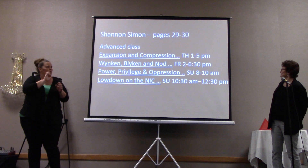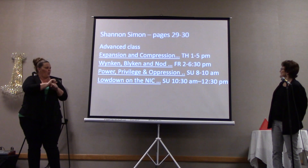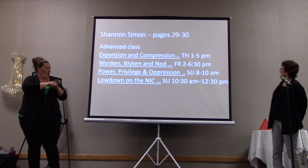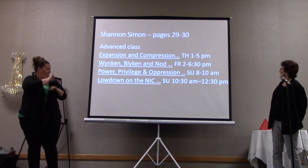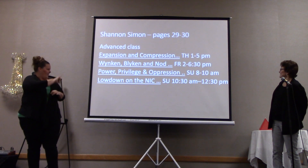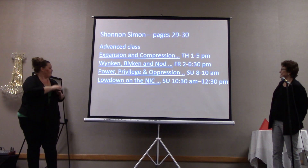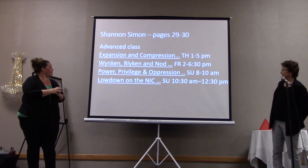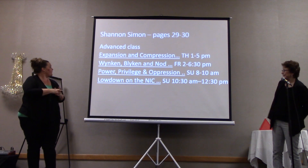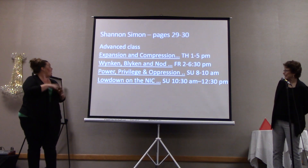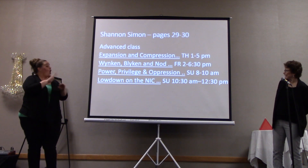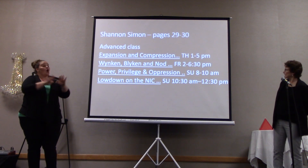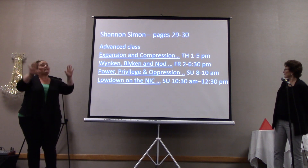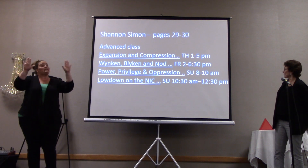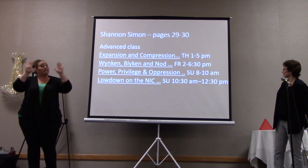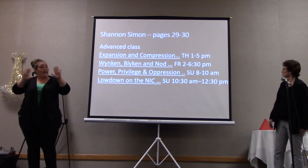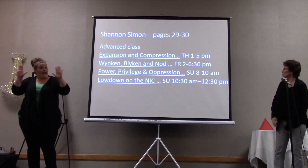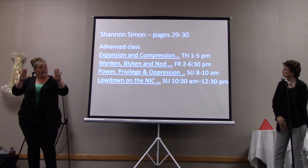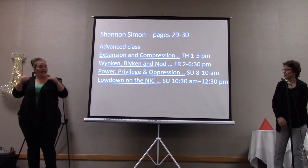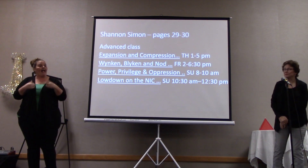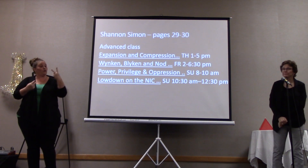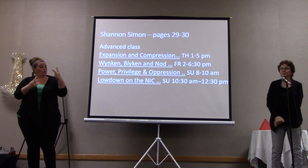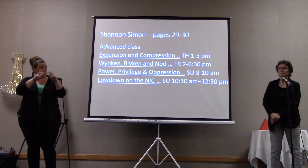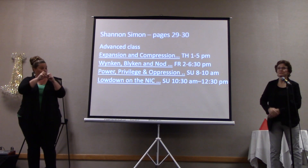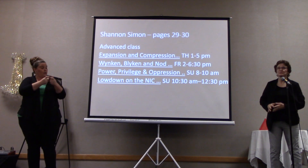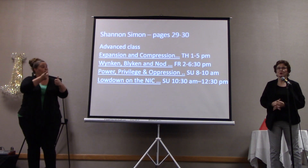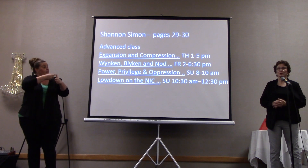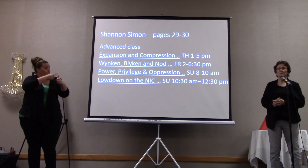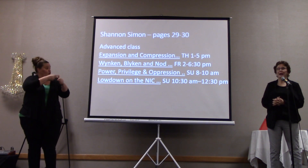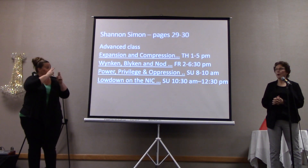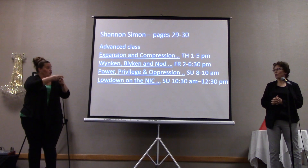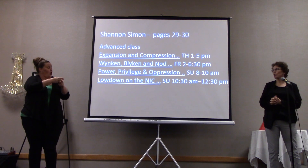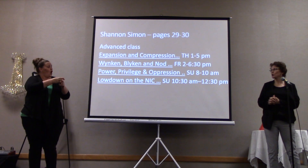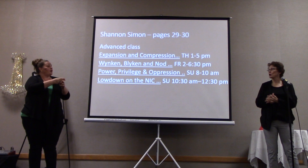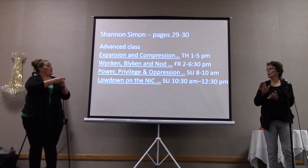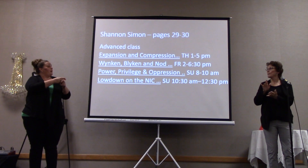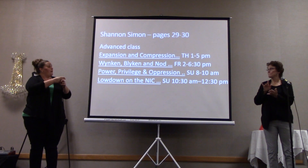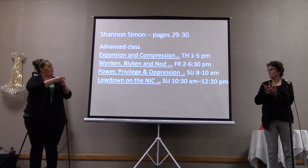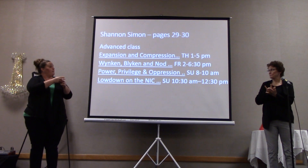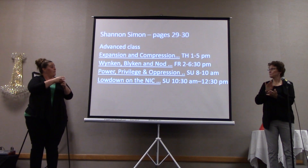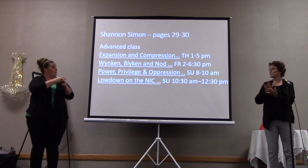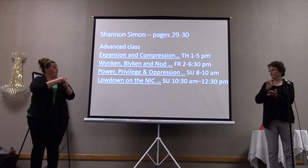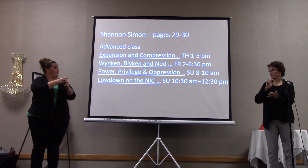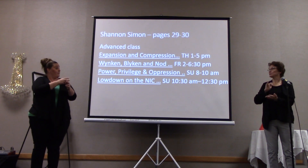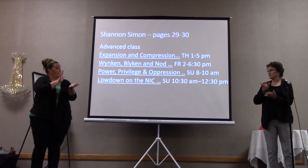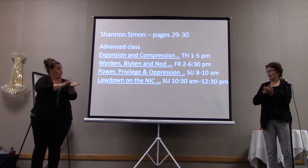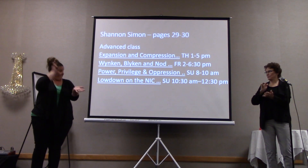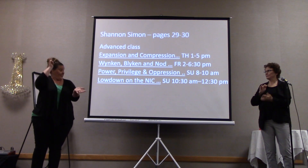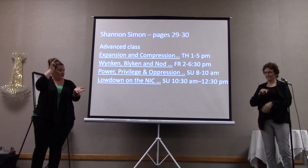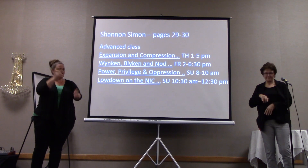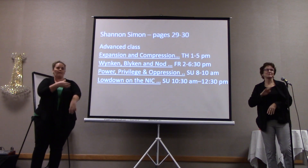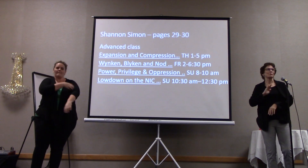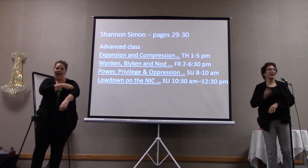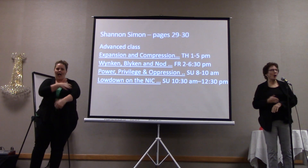prosody. On Sunday, I have two workshops. The first one is called Power, Privilege.